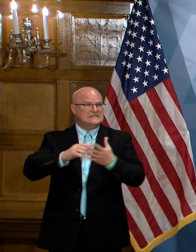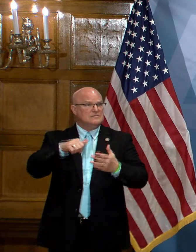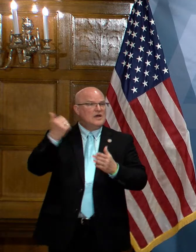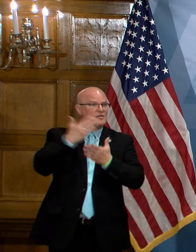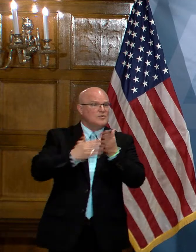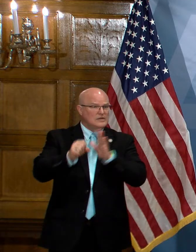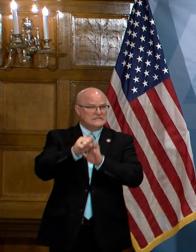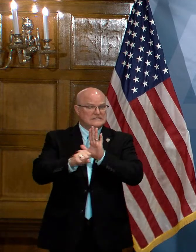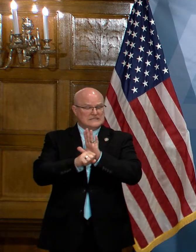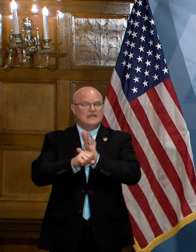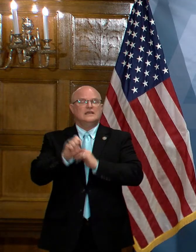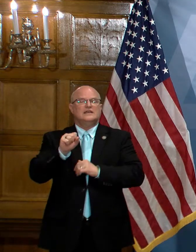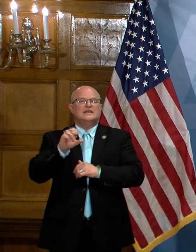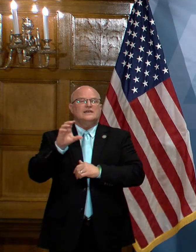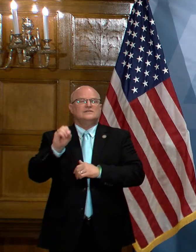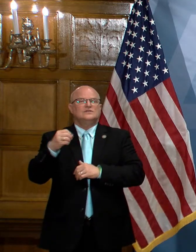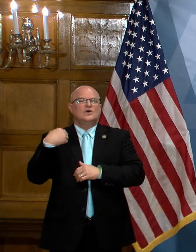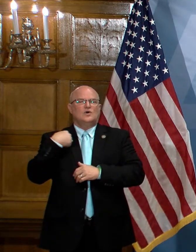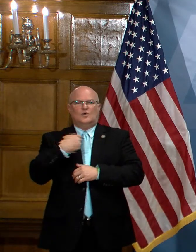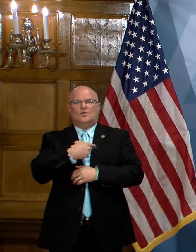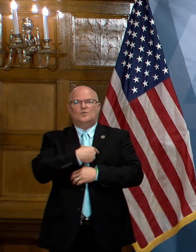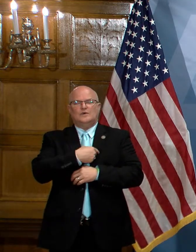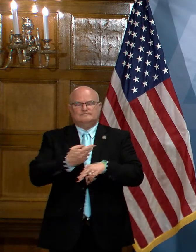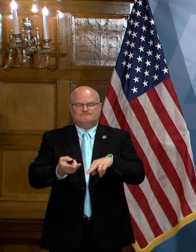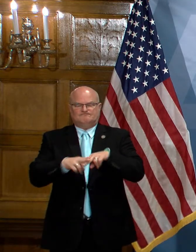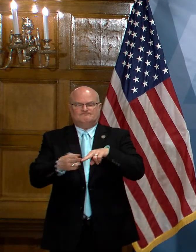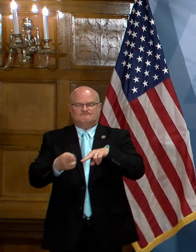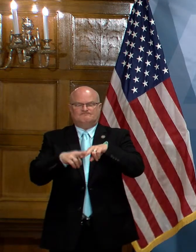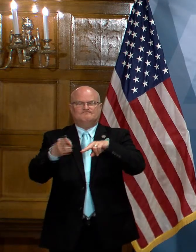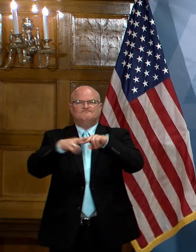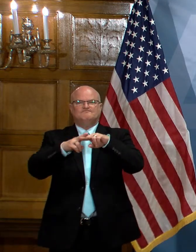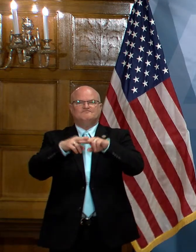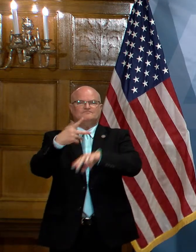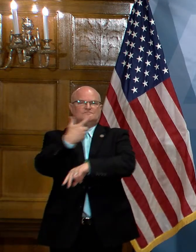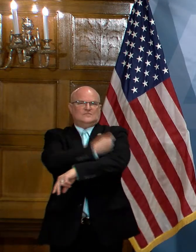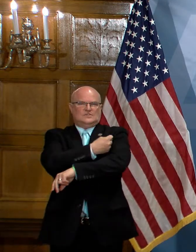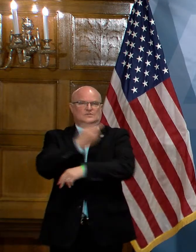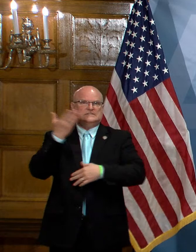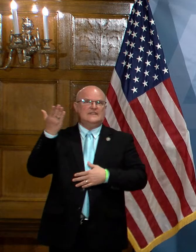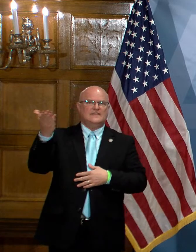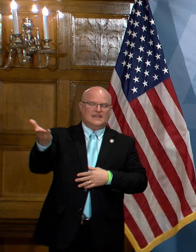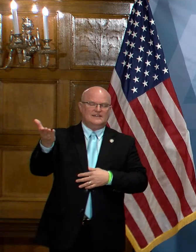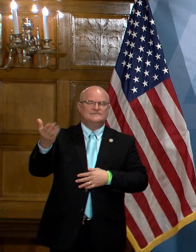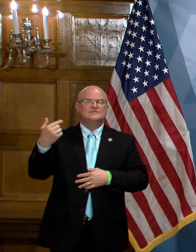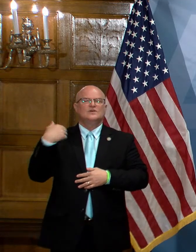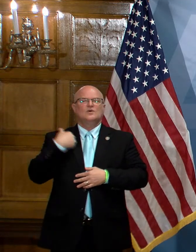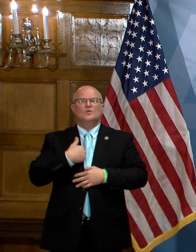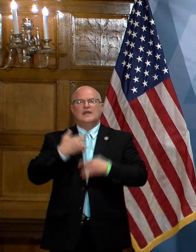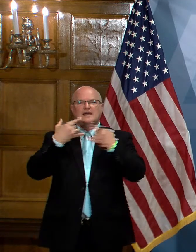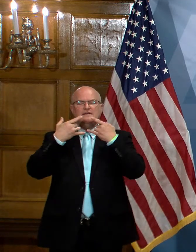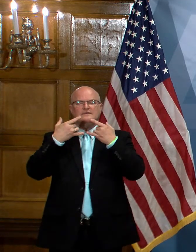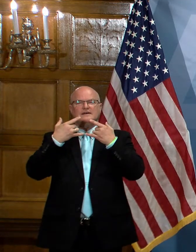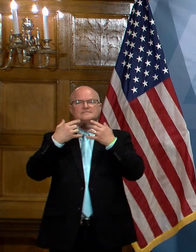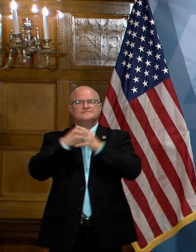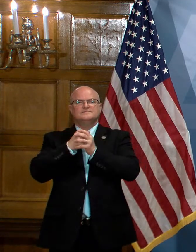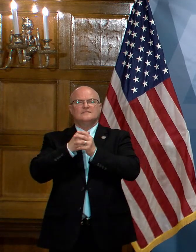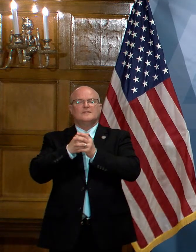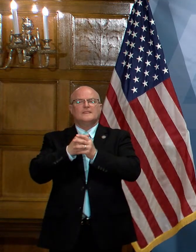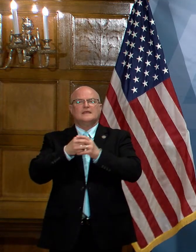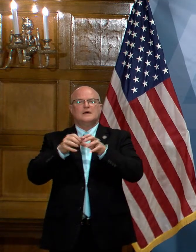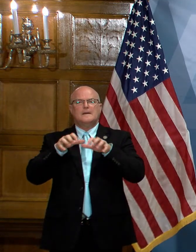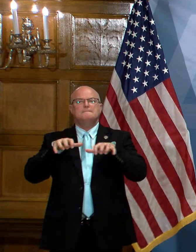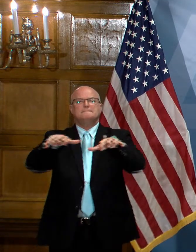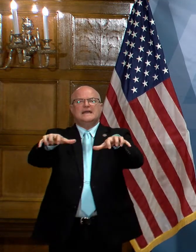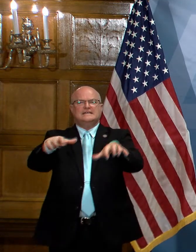other parts of the state. And so we were increasing the doses there. We've got a mass